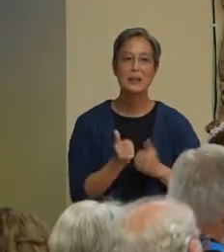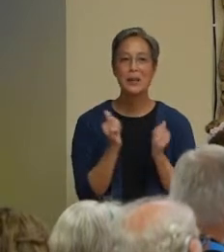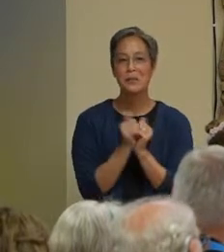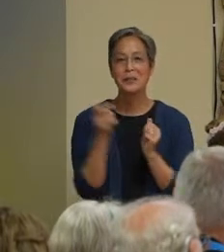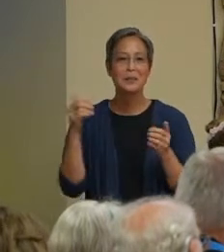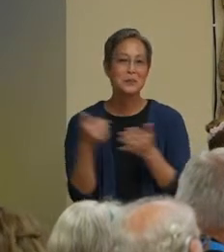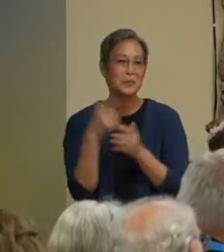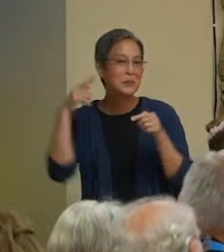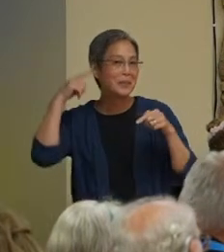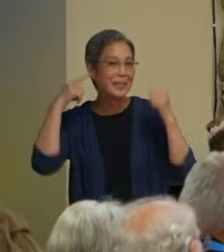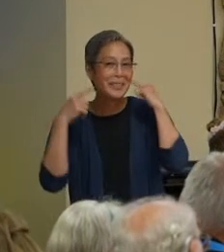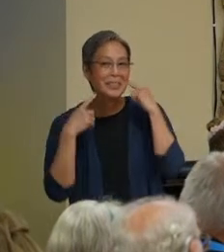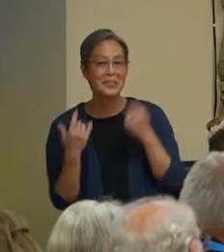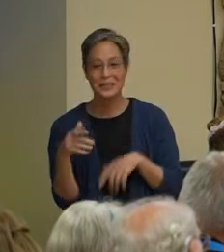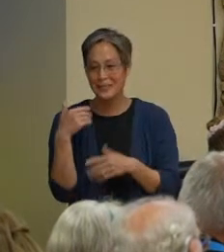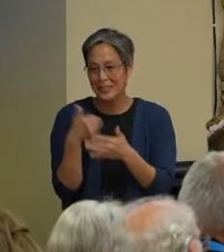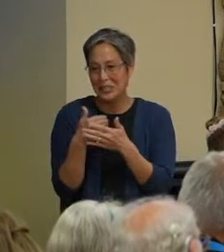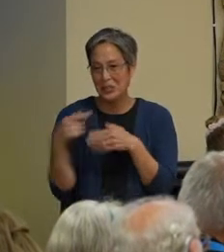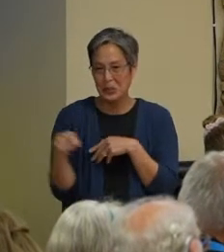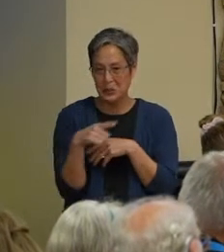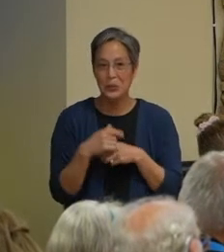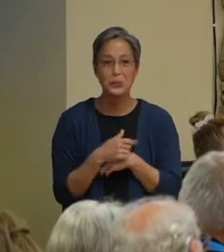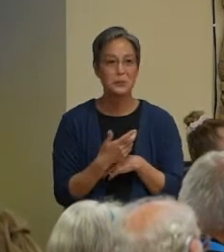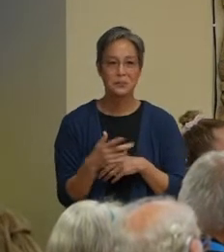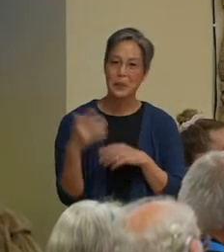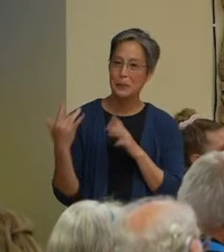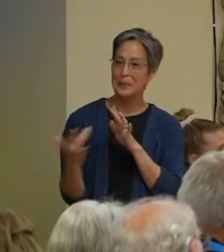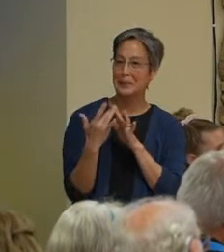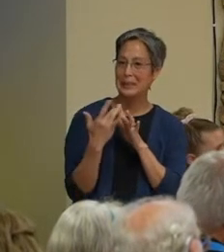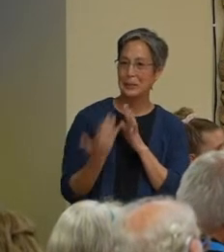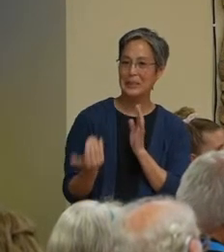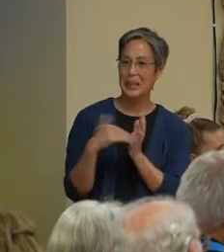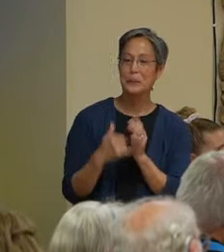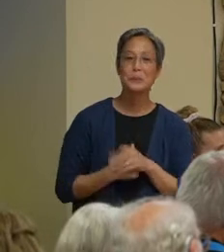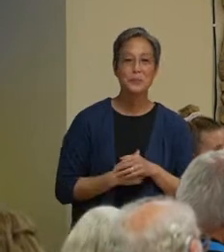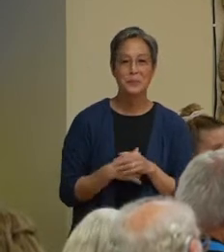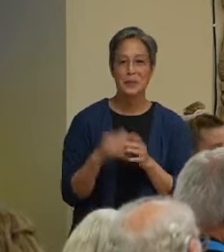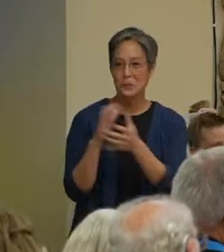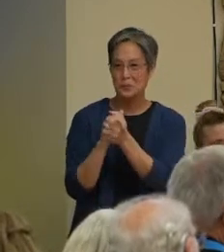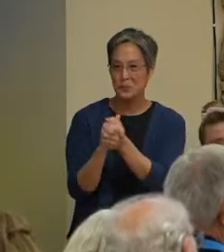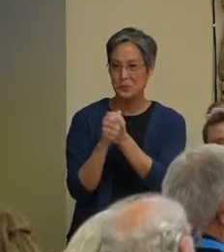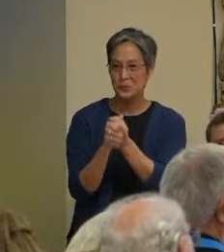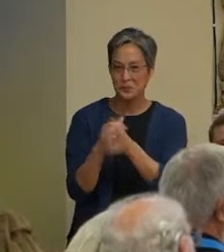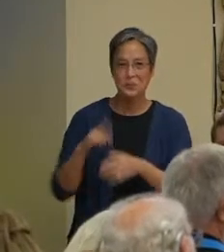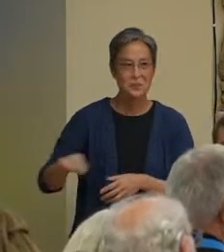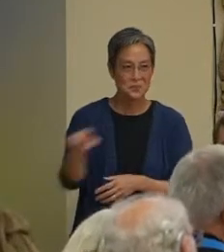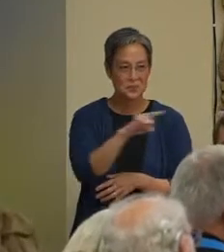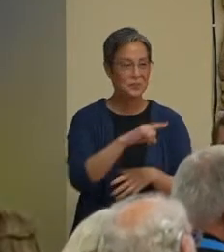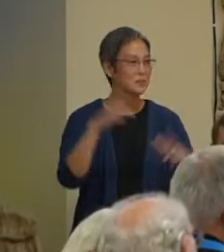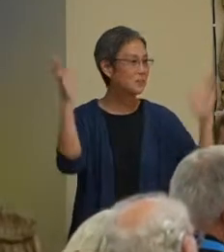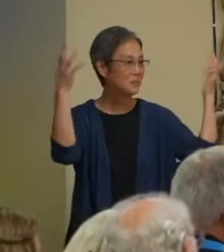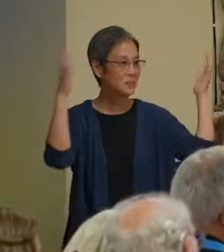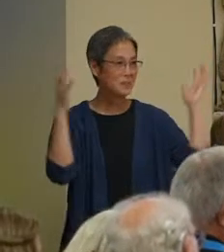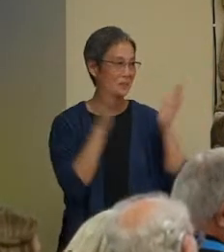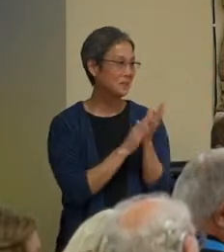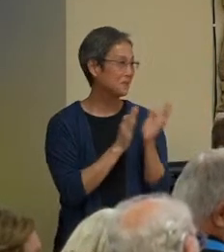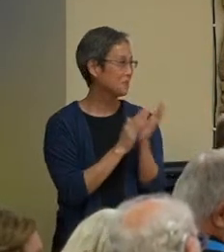side. We wish you the best. Keep in touch. Congratulations.